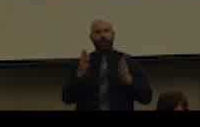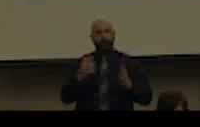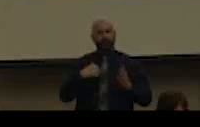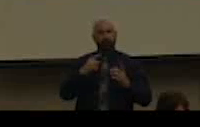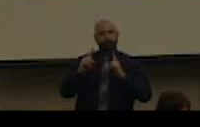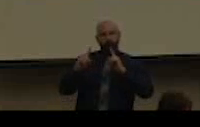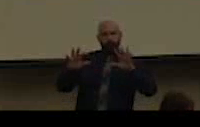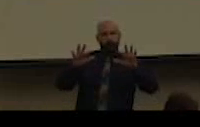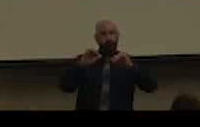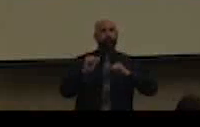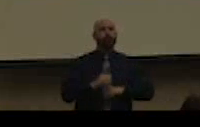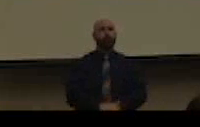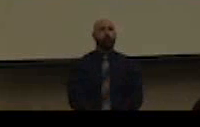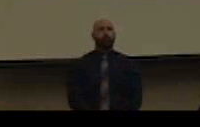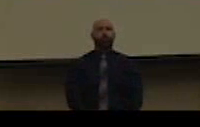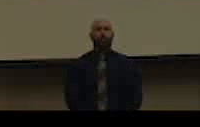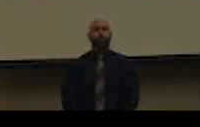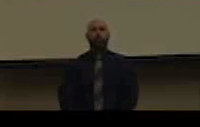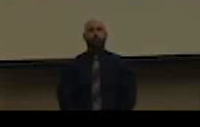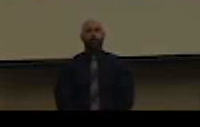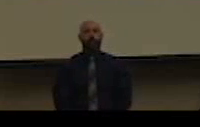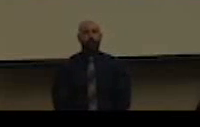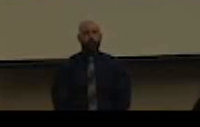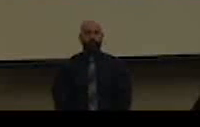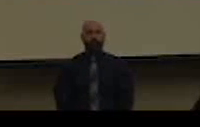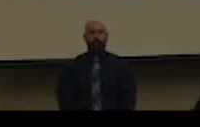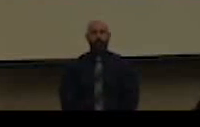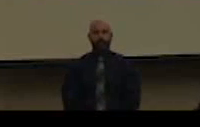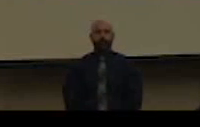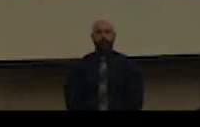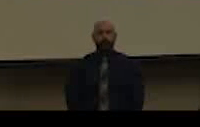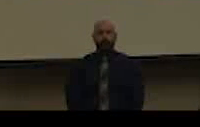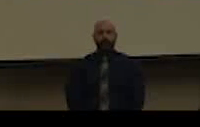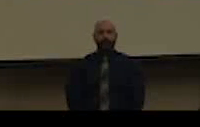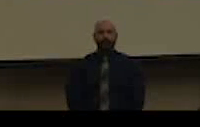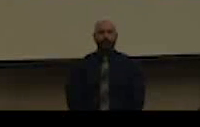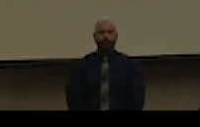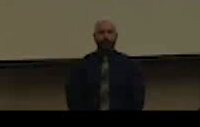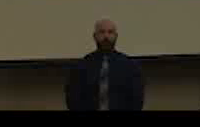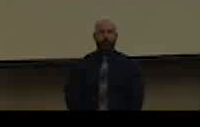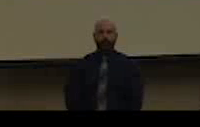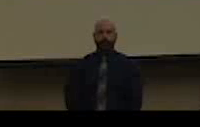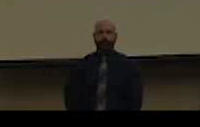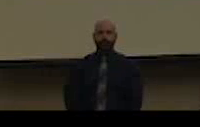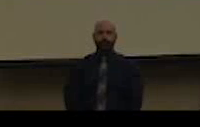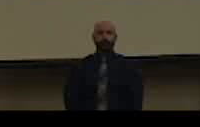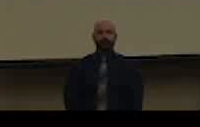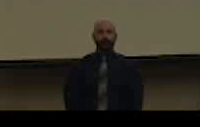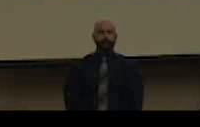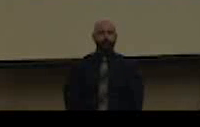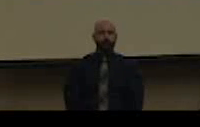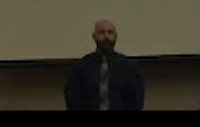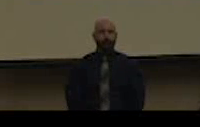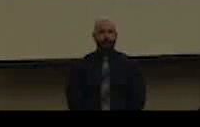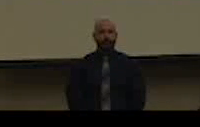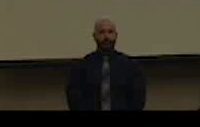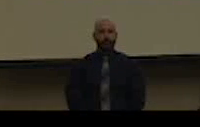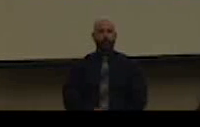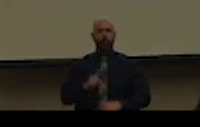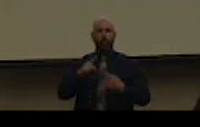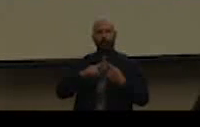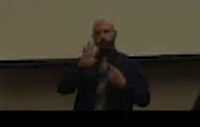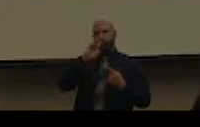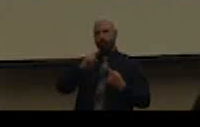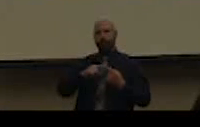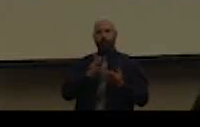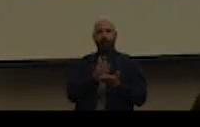think one of the things that it's a subtly different message, but I think it's important, especially thinking about budgeting and going in